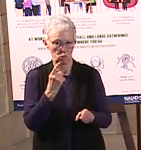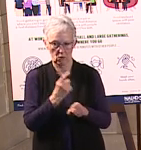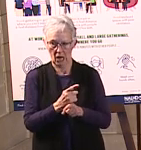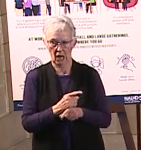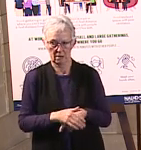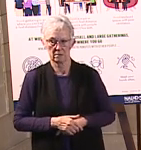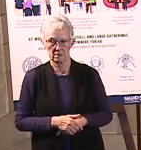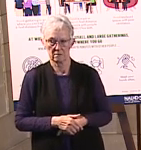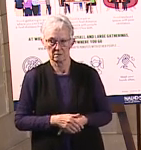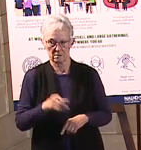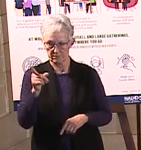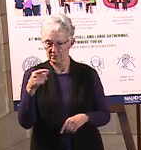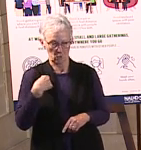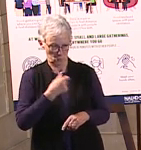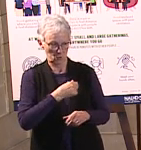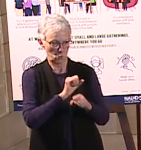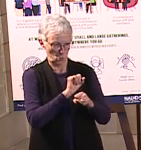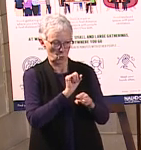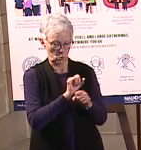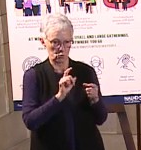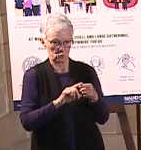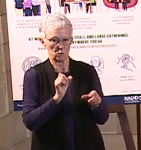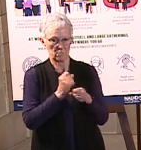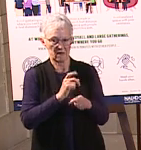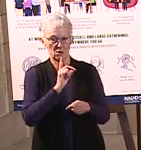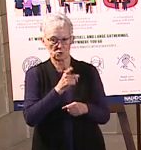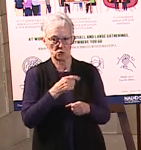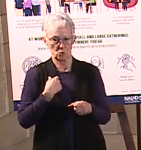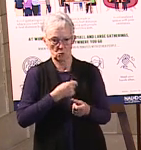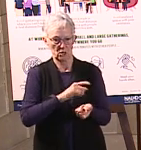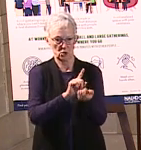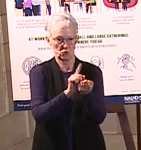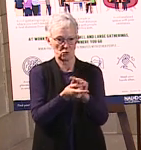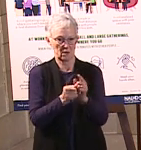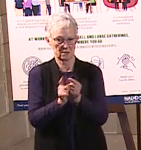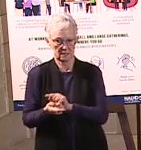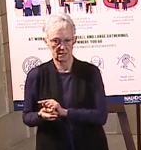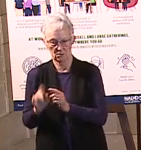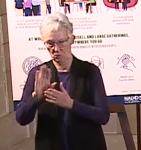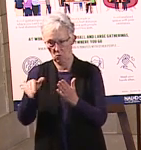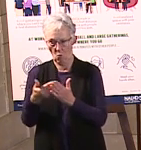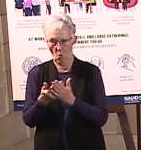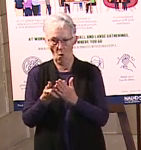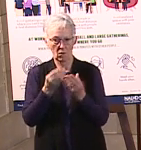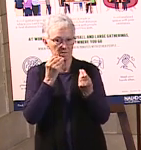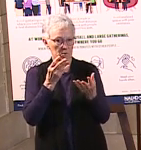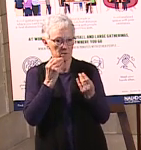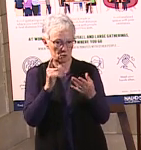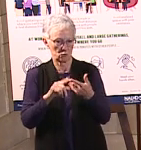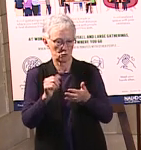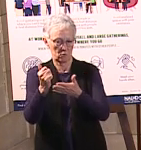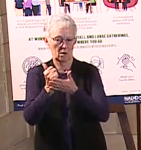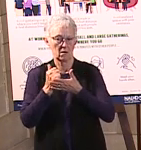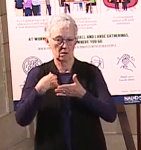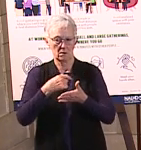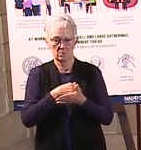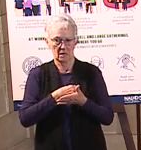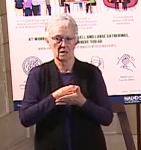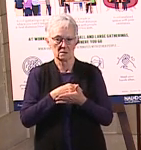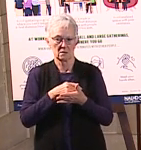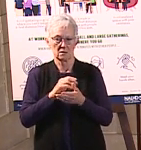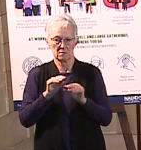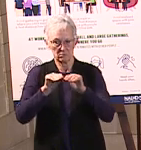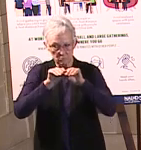is in Spanish, and Josie Rodriguez works on this, the translation and interpretation of all these things to be able to help us out. And